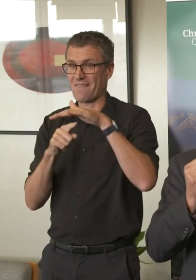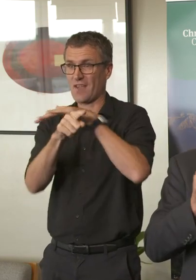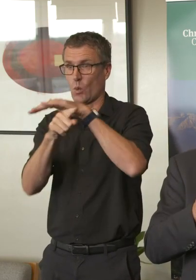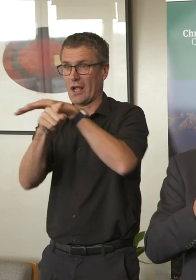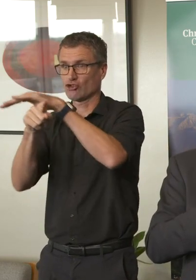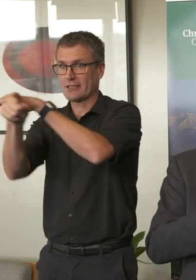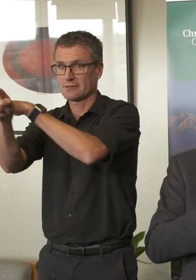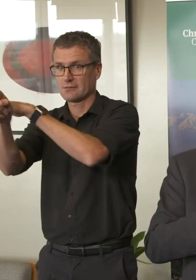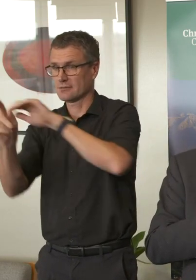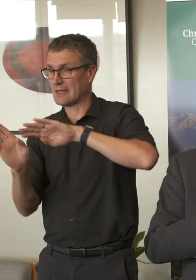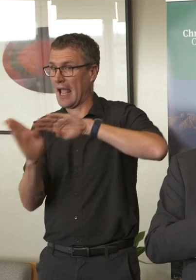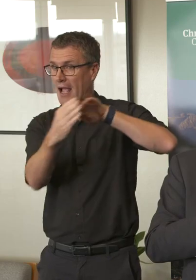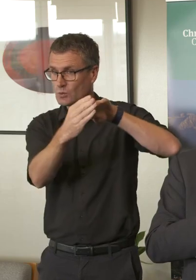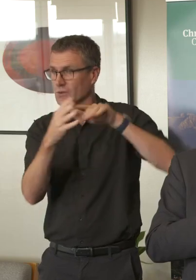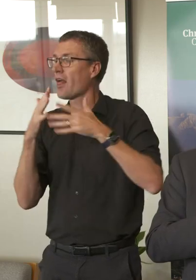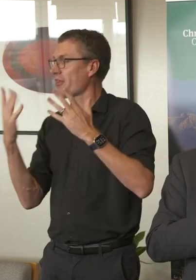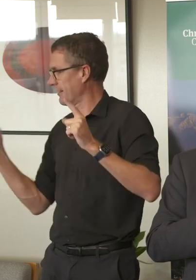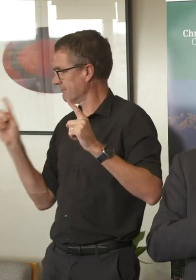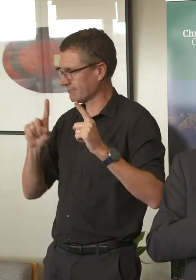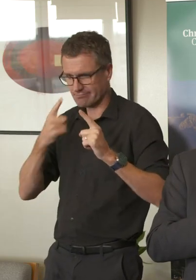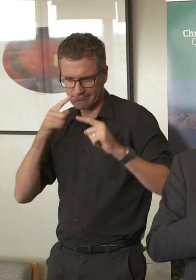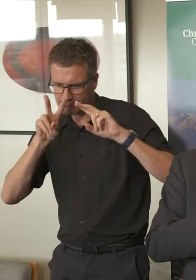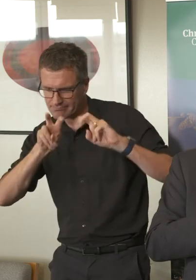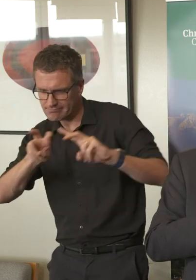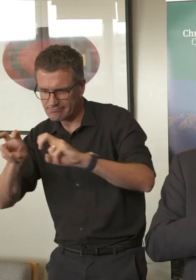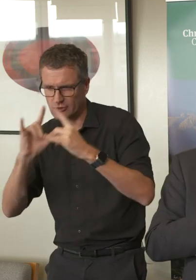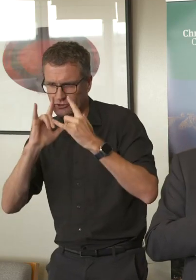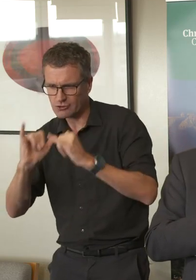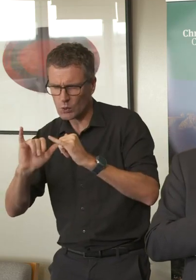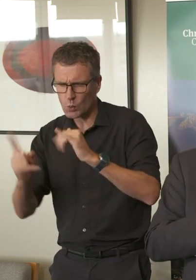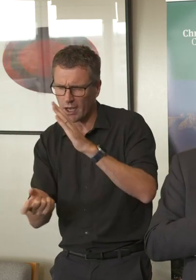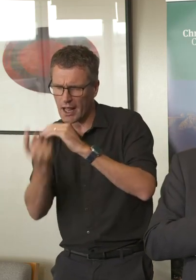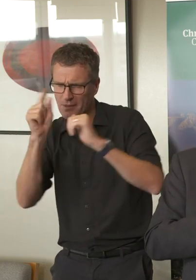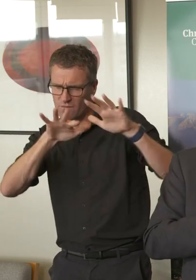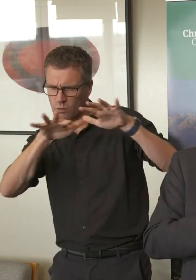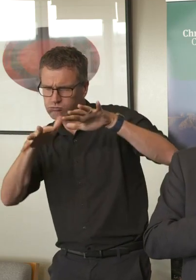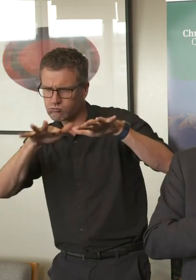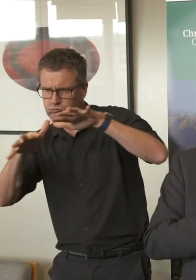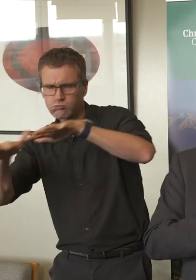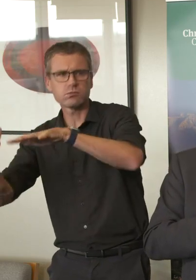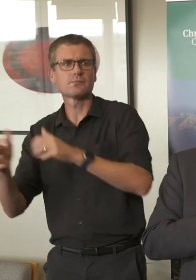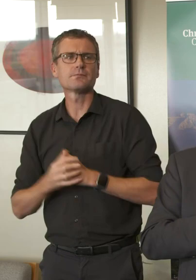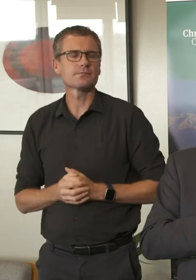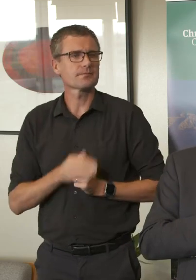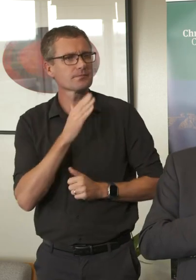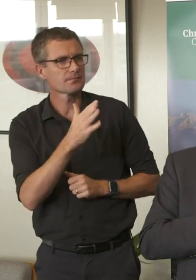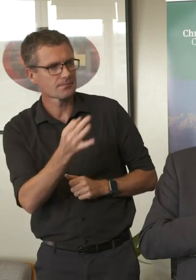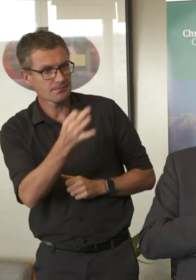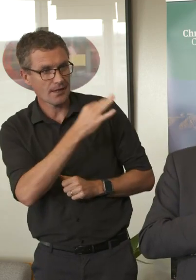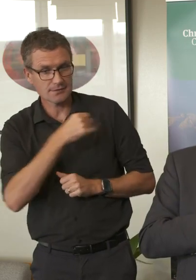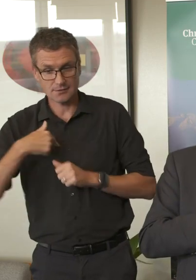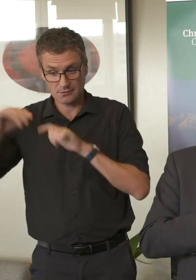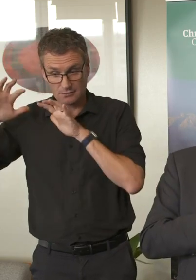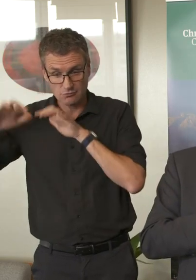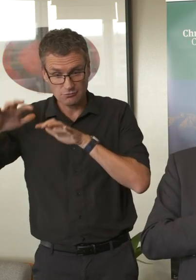more hands on the ground and know what this geotech's going to do on this slippery bit of dirt. How significant an event was this